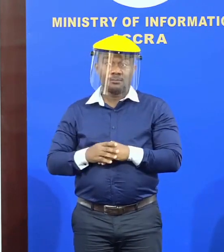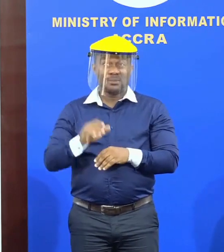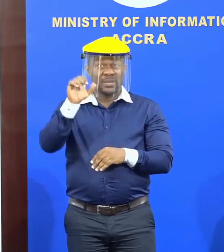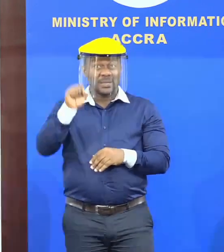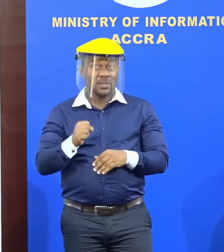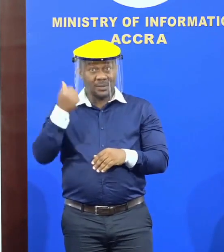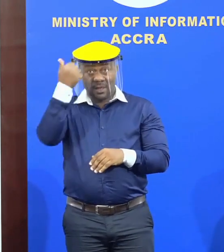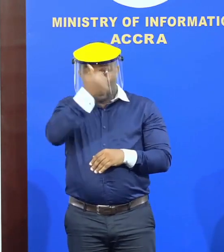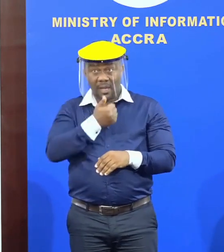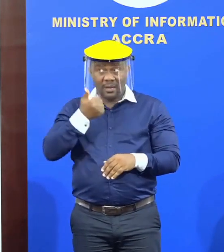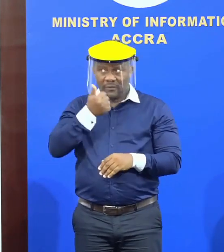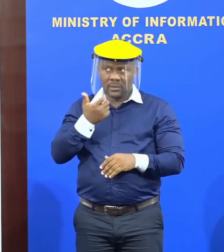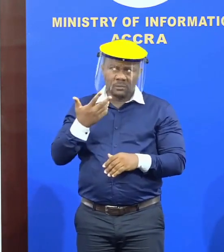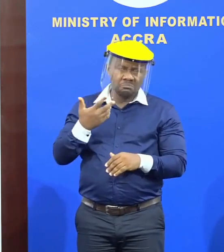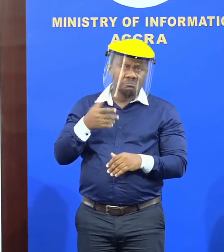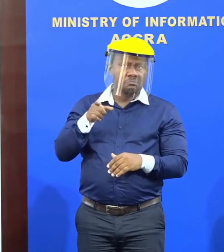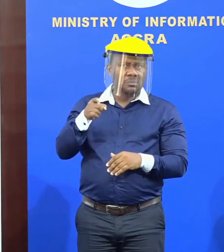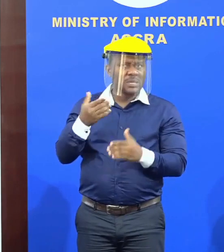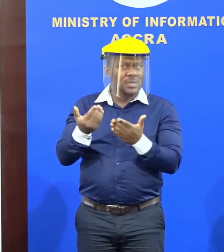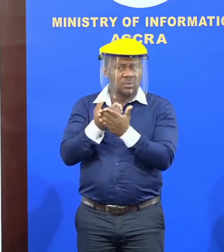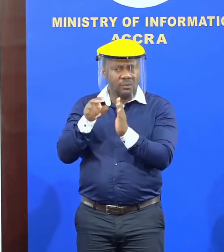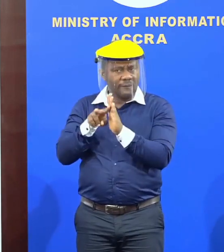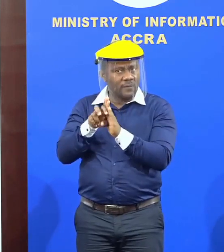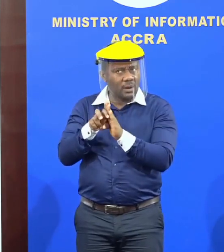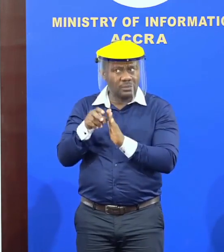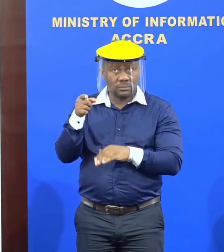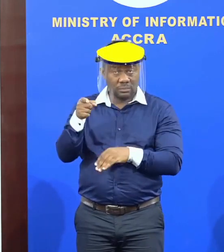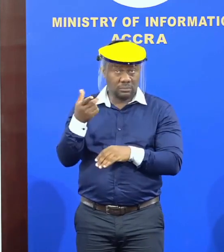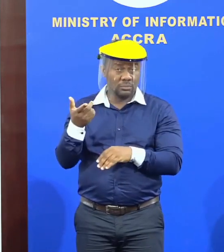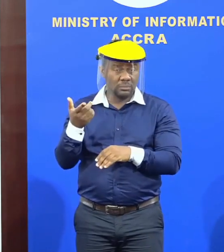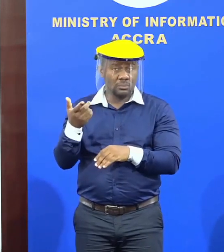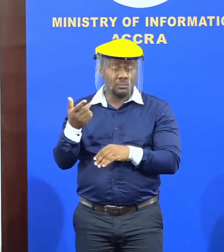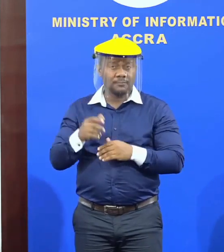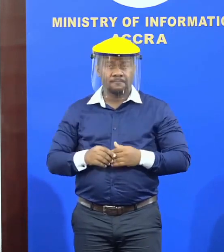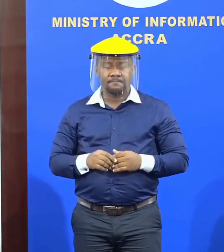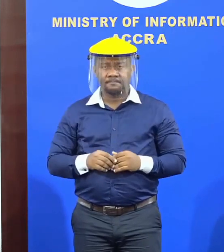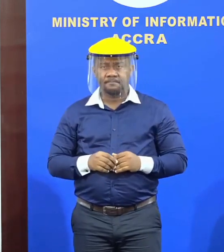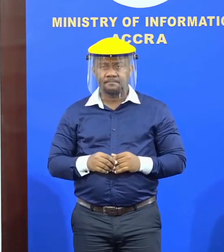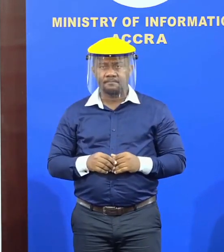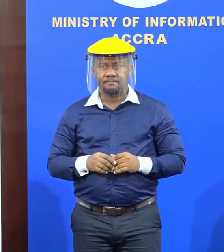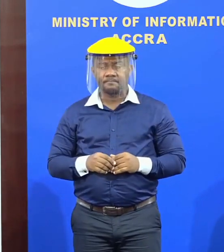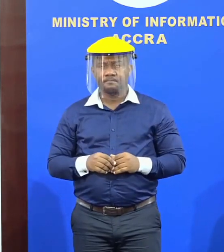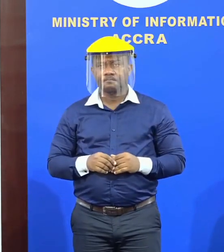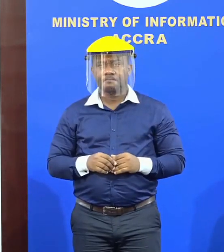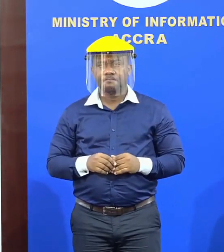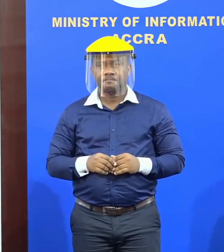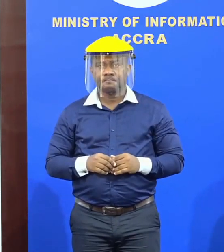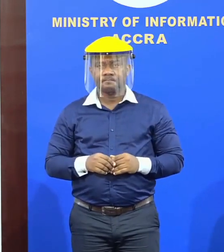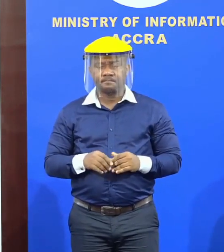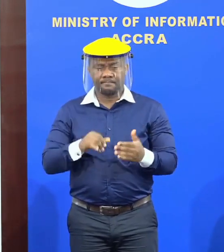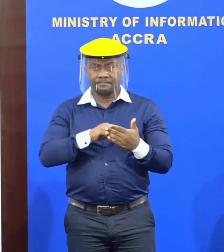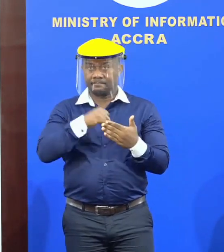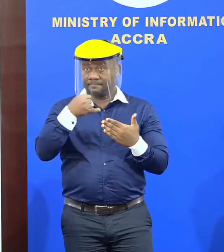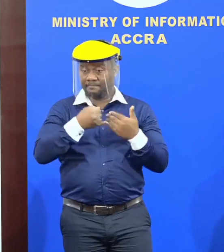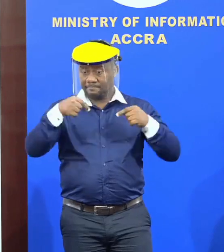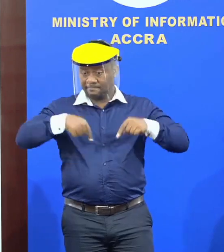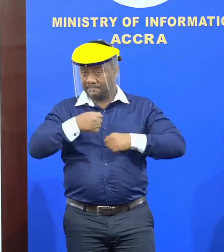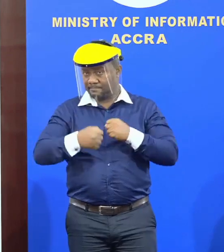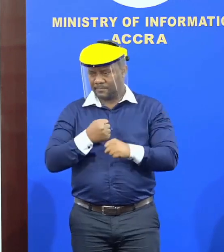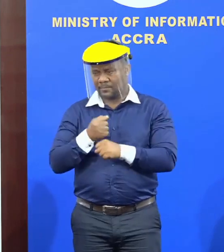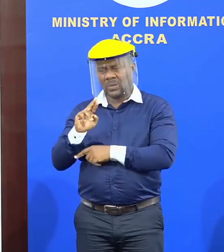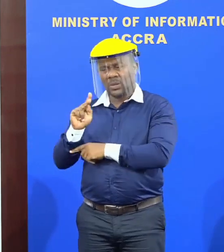but in actual fact, it comes about 1. In the travelers, in January 2021, the UK variant was